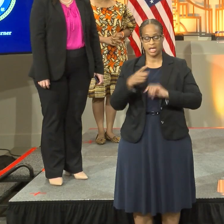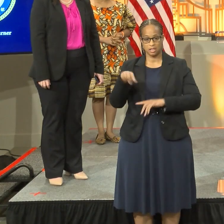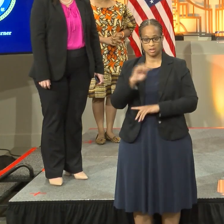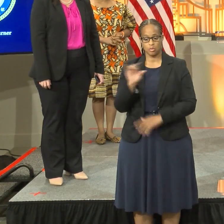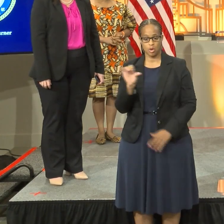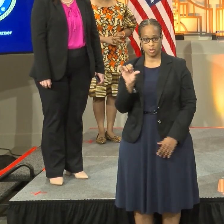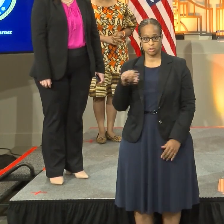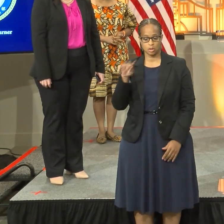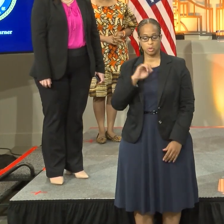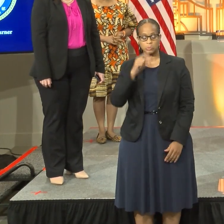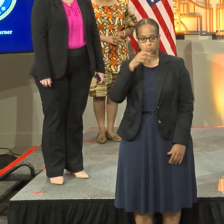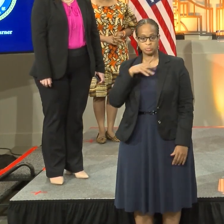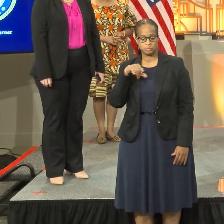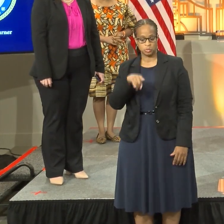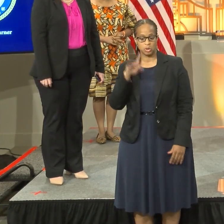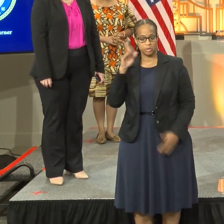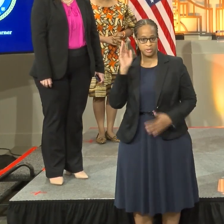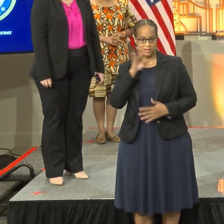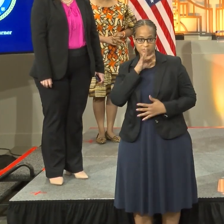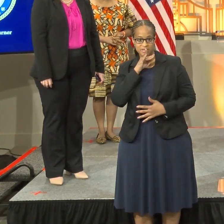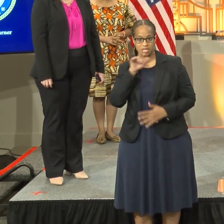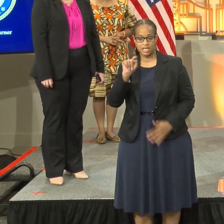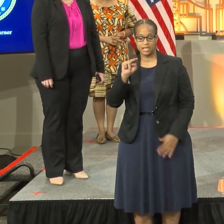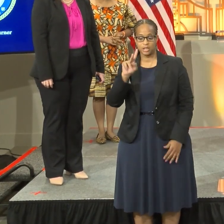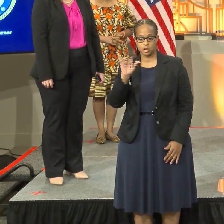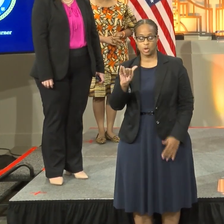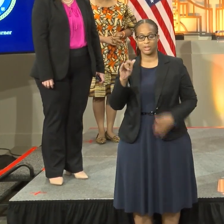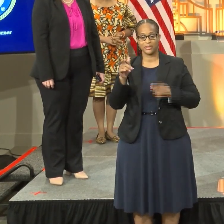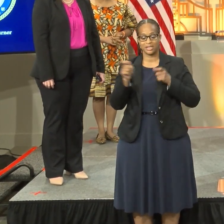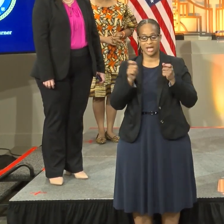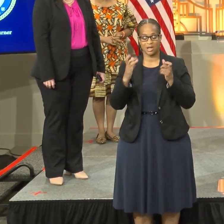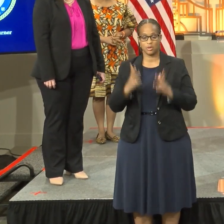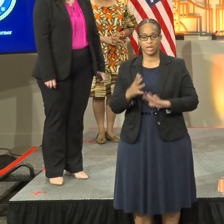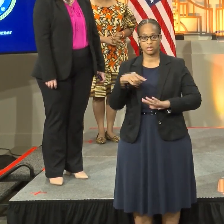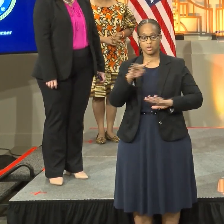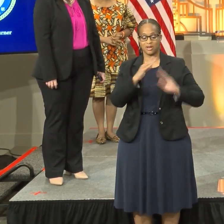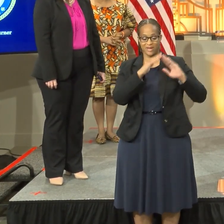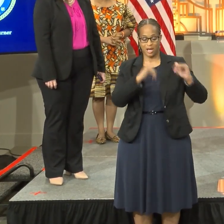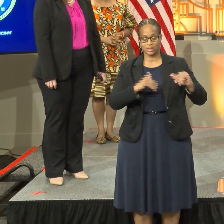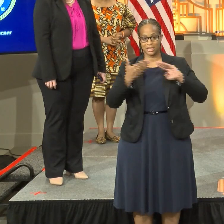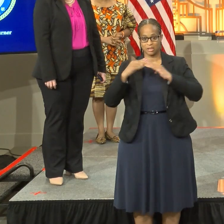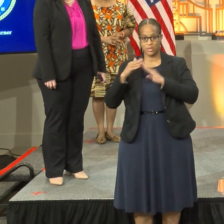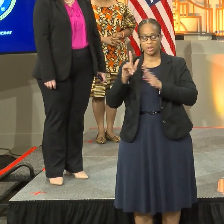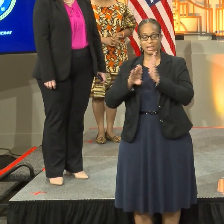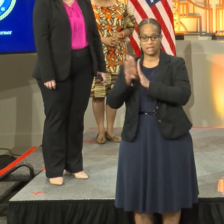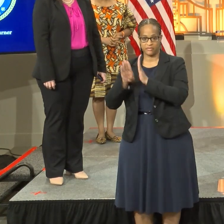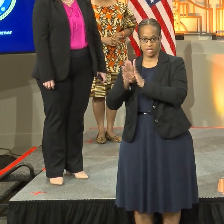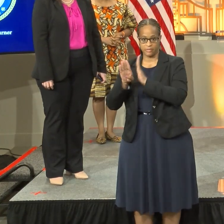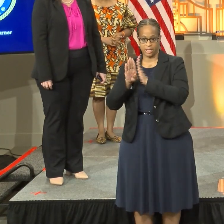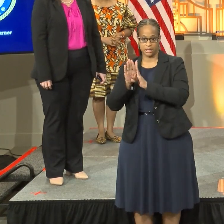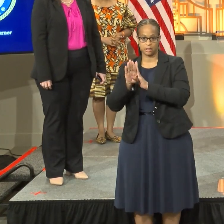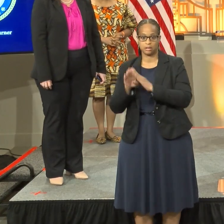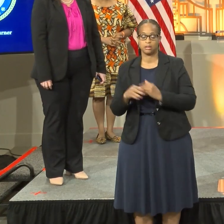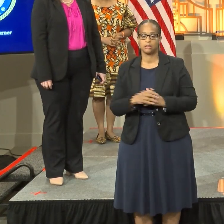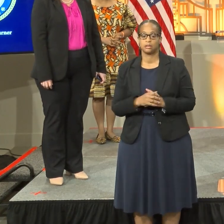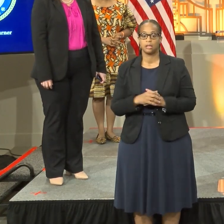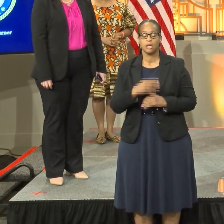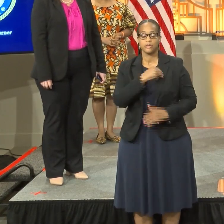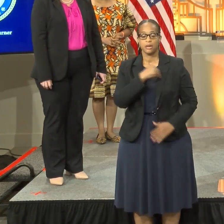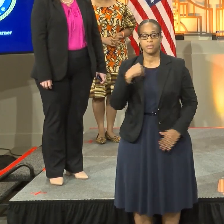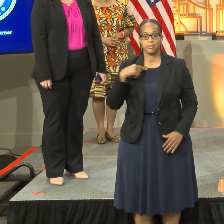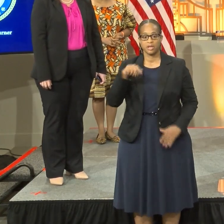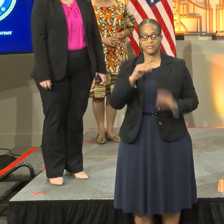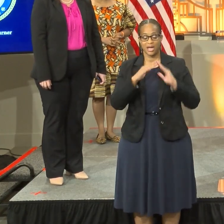hear from shortly, and Tom McCaslin, Director of Housing and Community Development, and a member of the